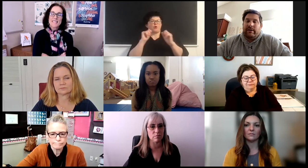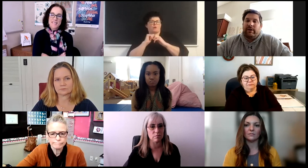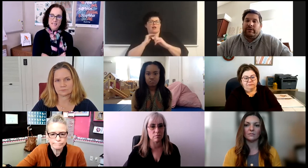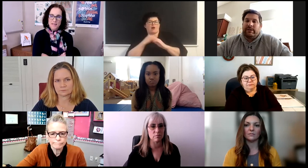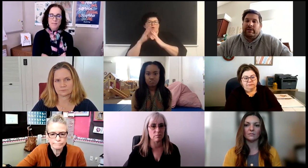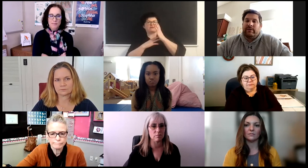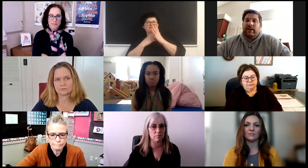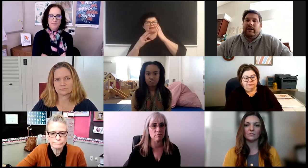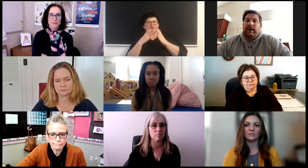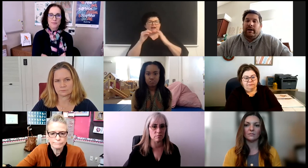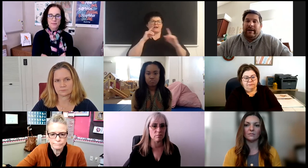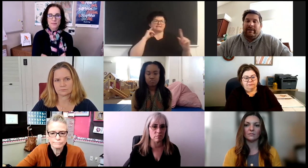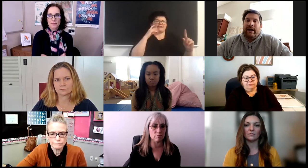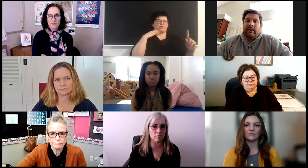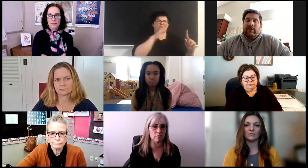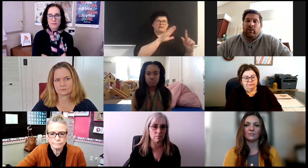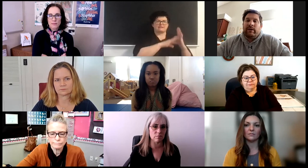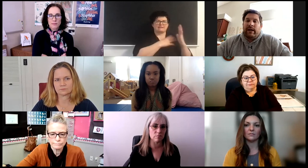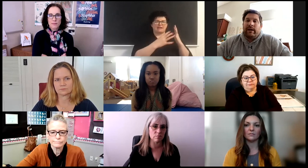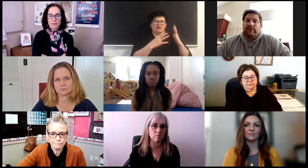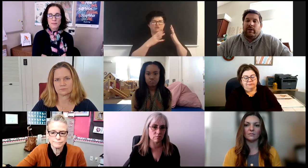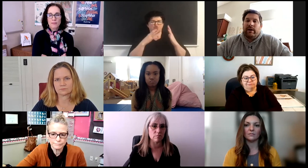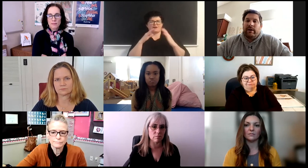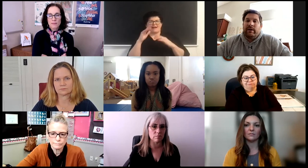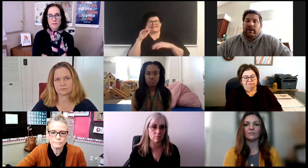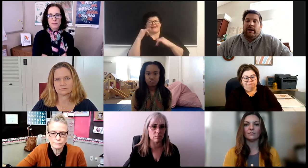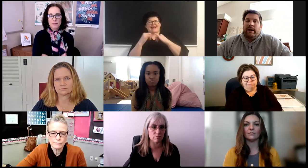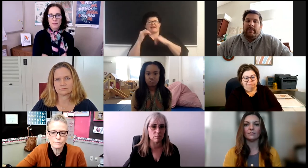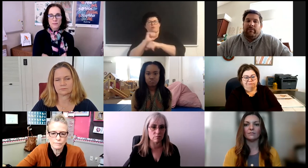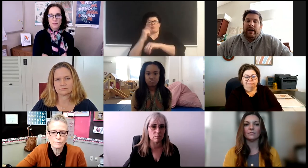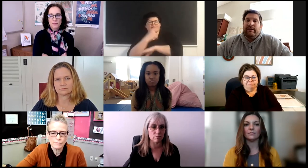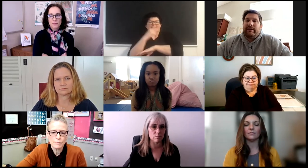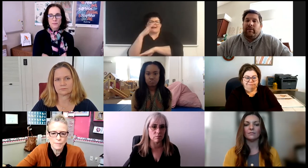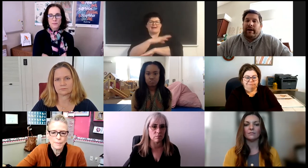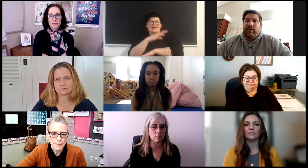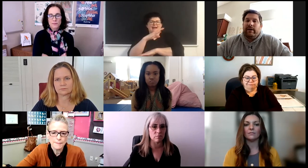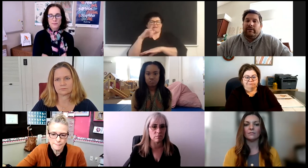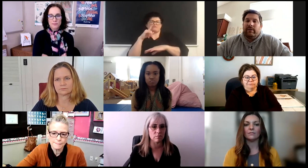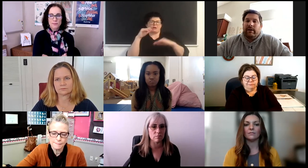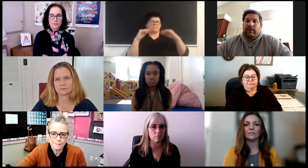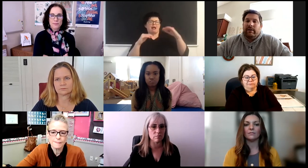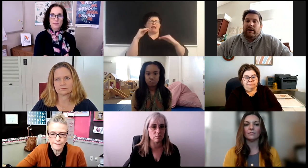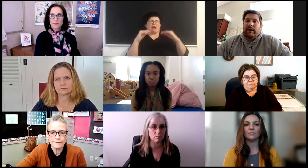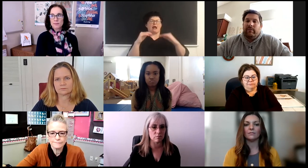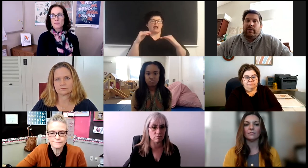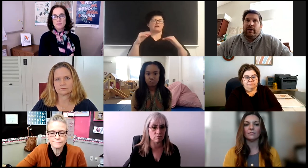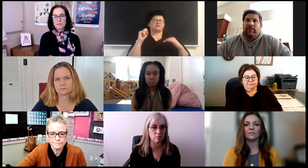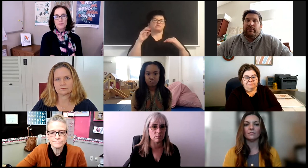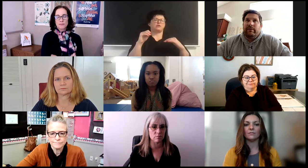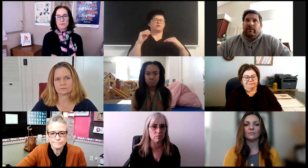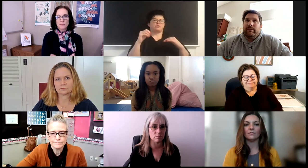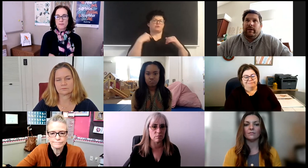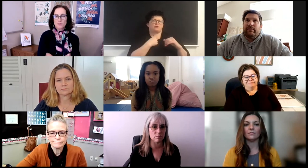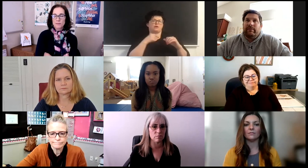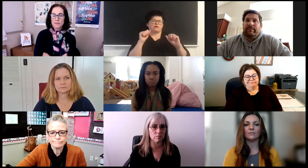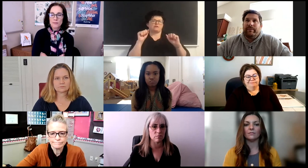and our deaf coaches schedule at the end of the workday, to where it balanced out that way, to where we were able